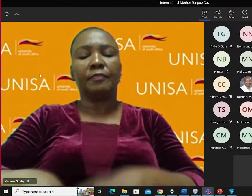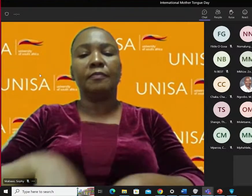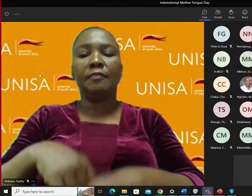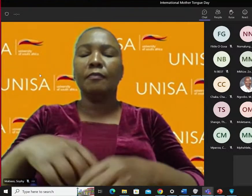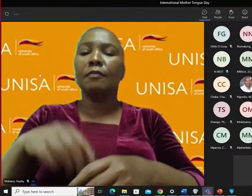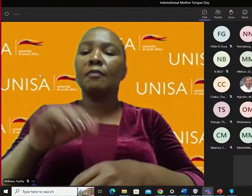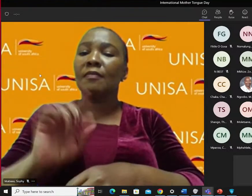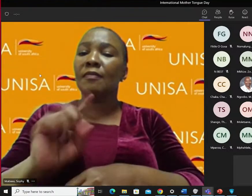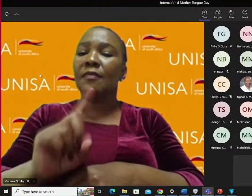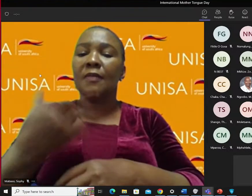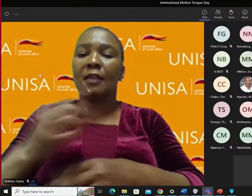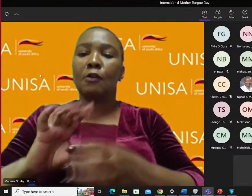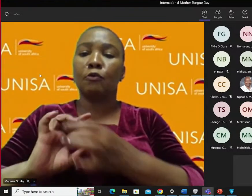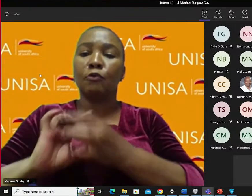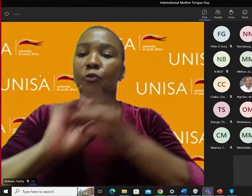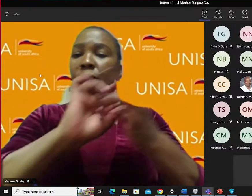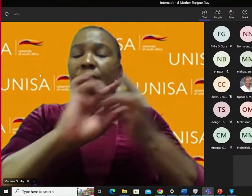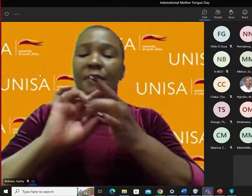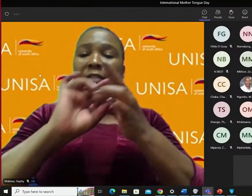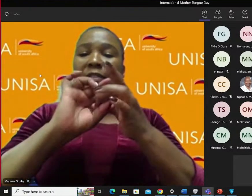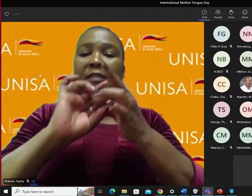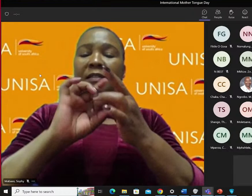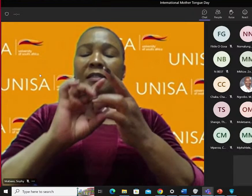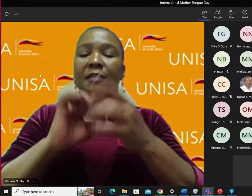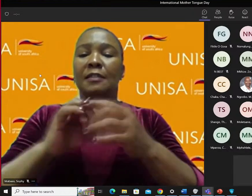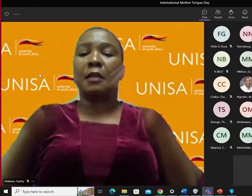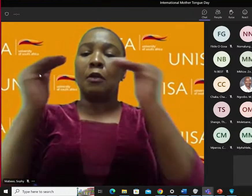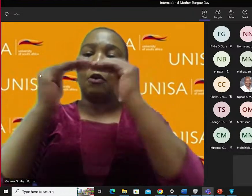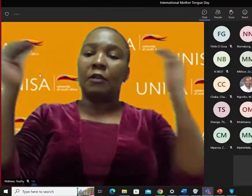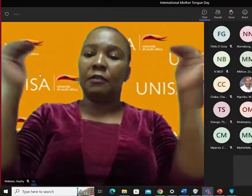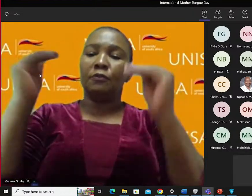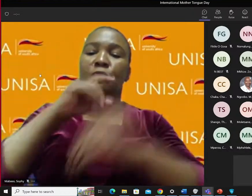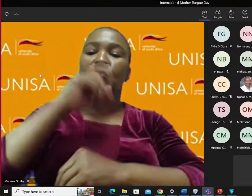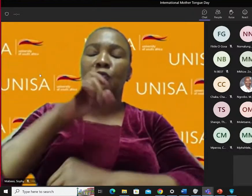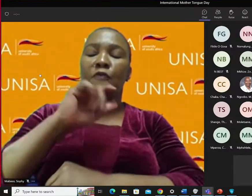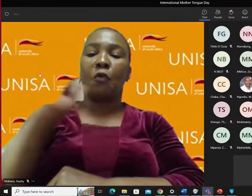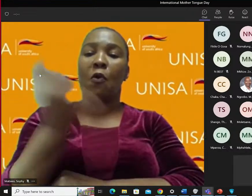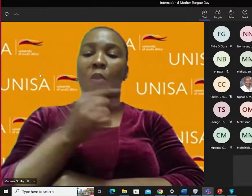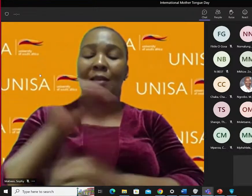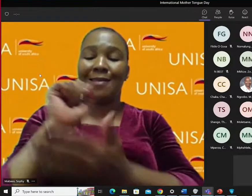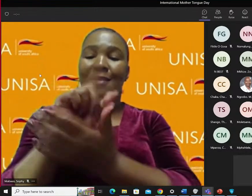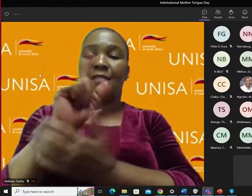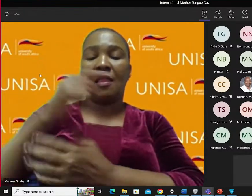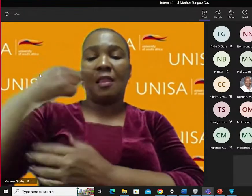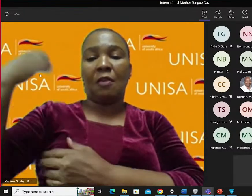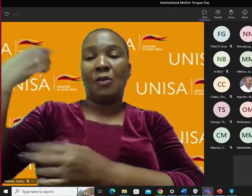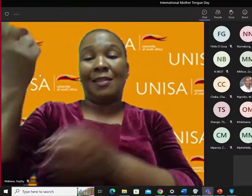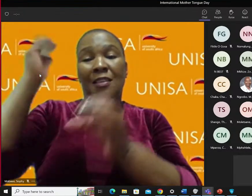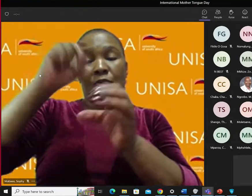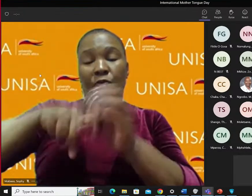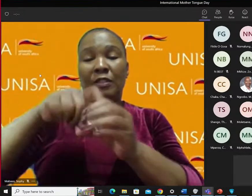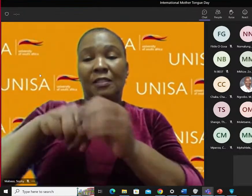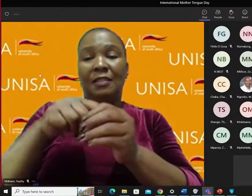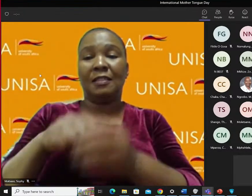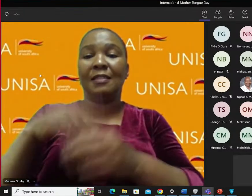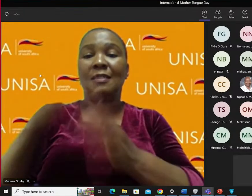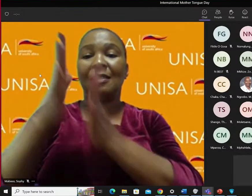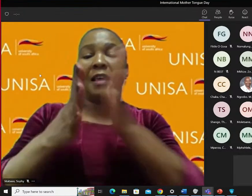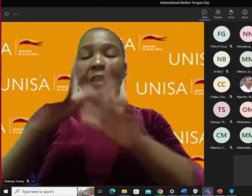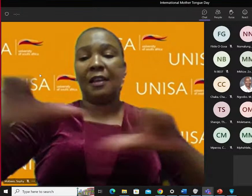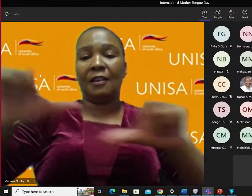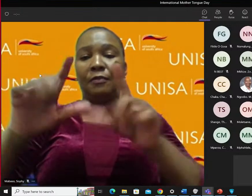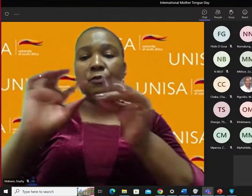which commits to the equitable use of all 11 languages, including sign language. That's why you